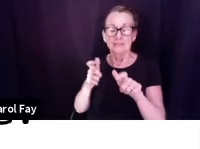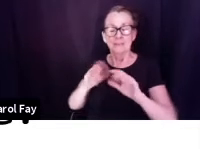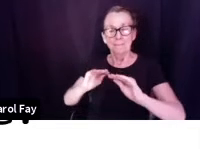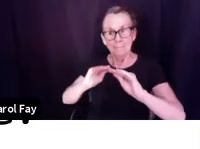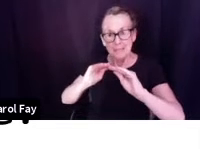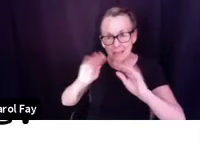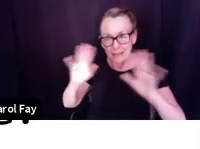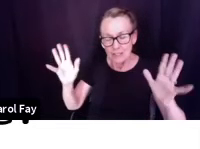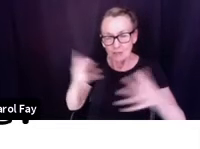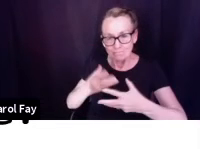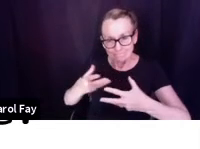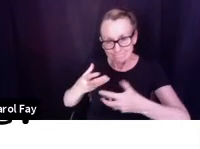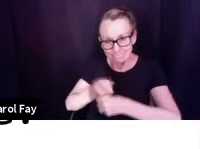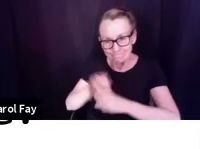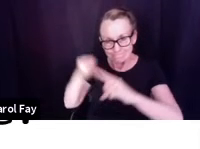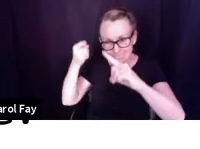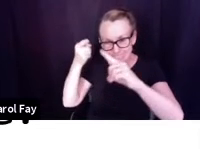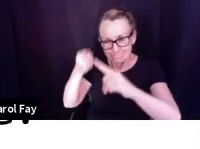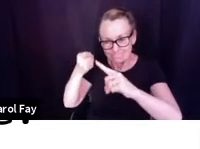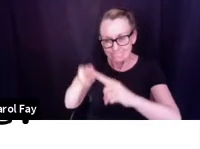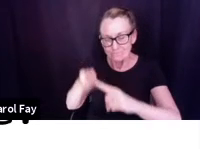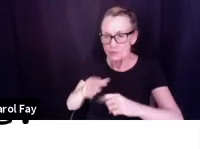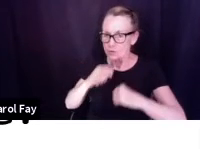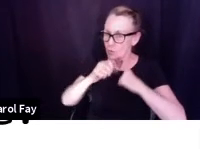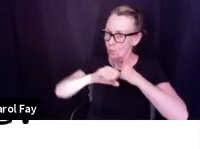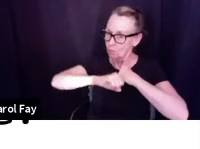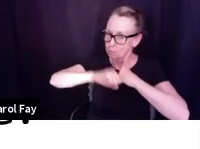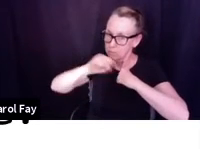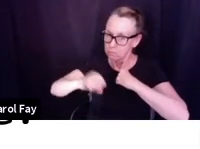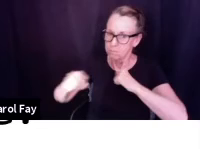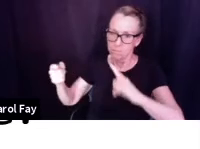concise. Don't go on too long. Okay?